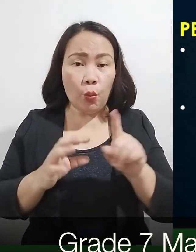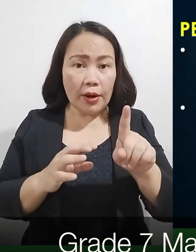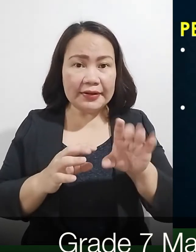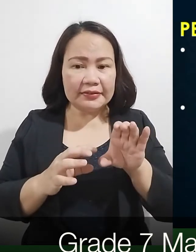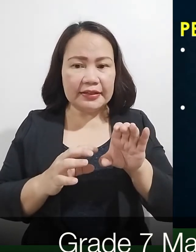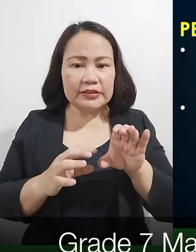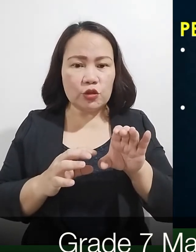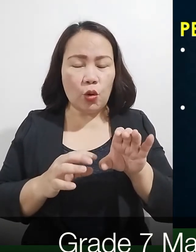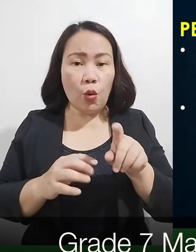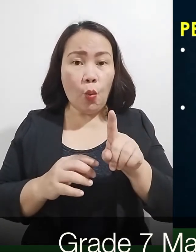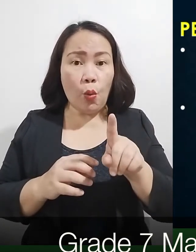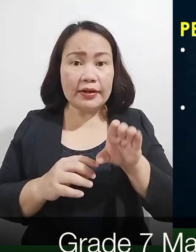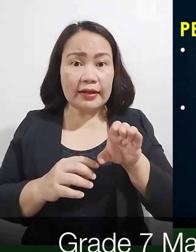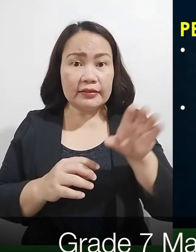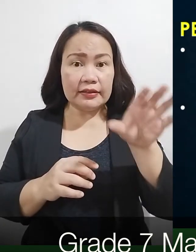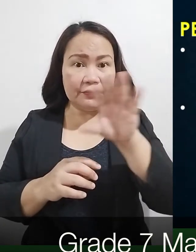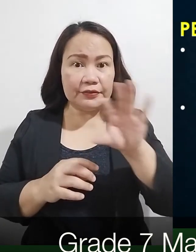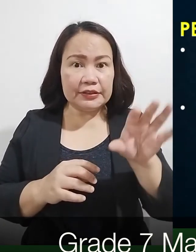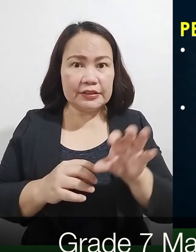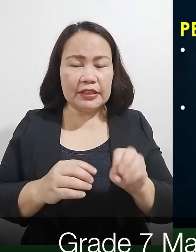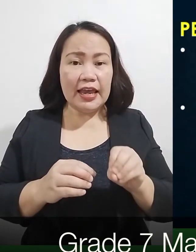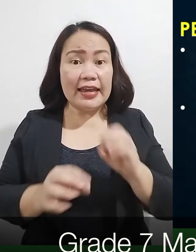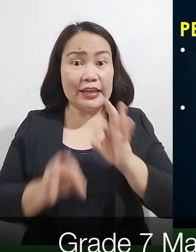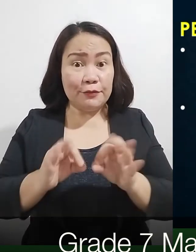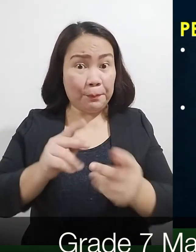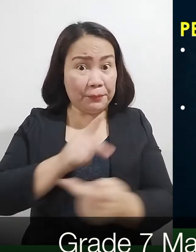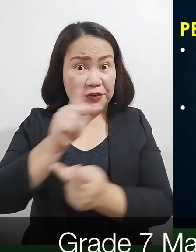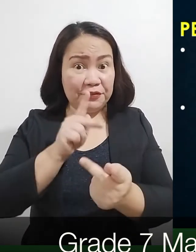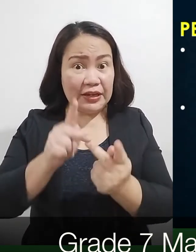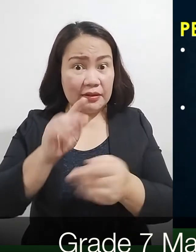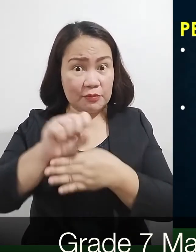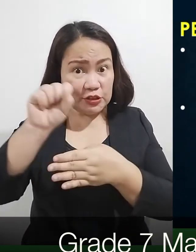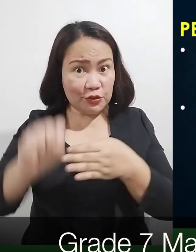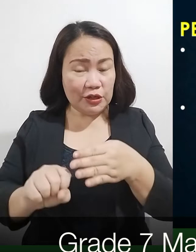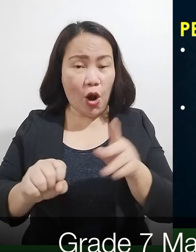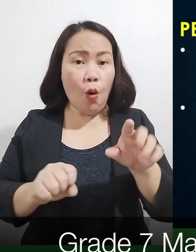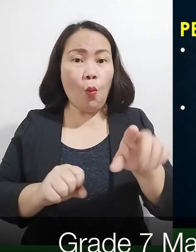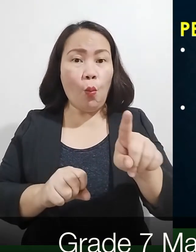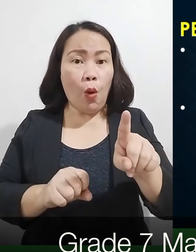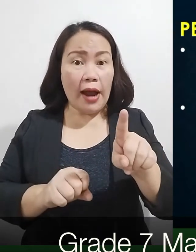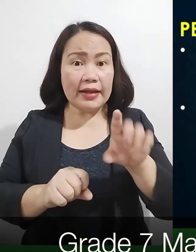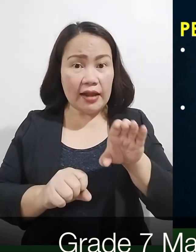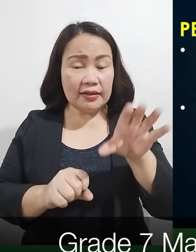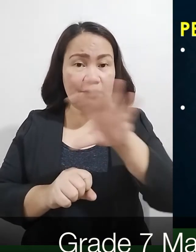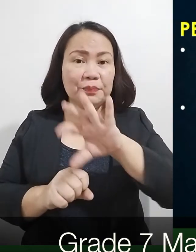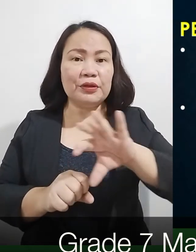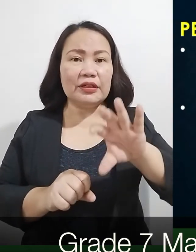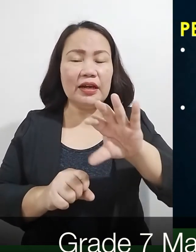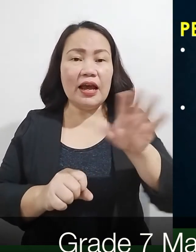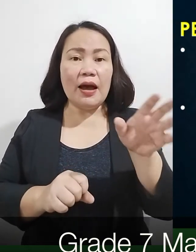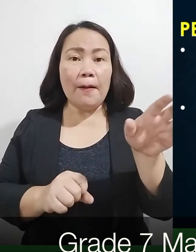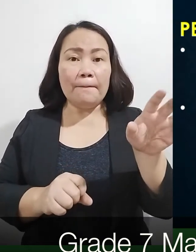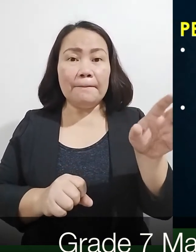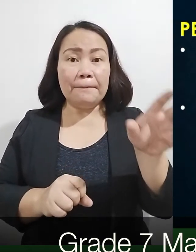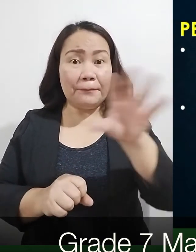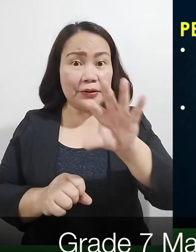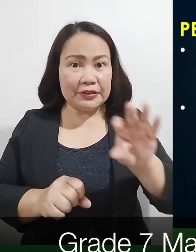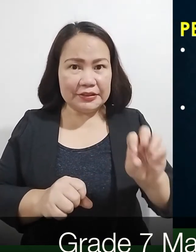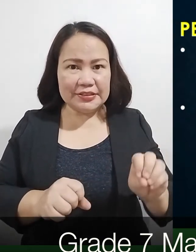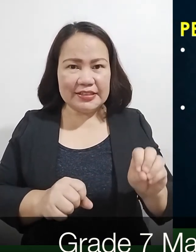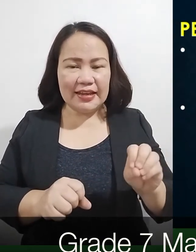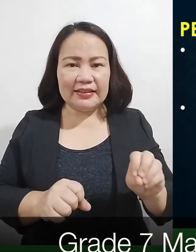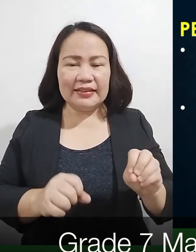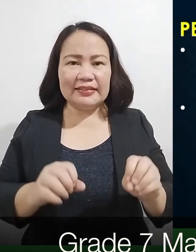why we have 100%, diba? When you got perfect, you got 100%. Right? So, a percent